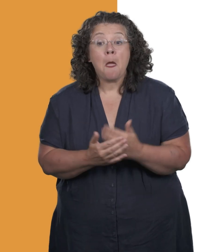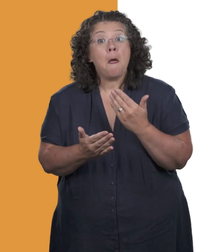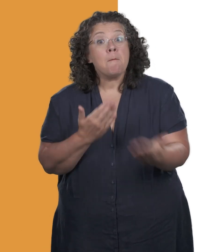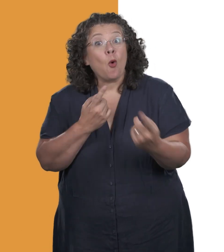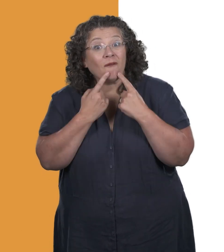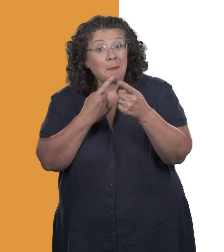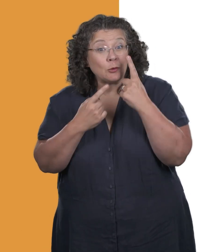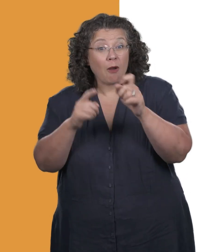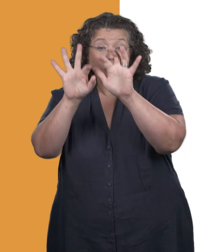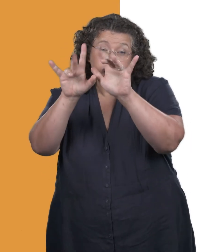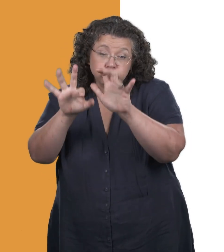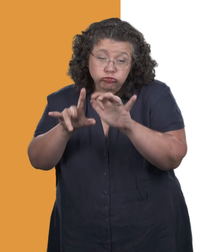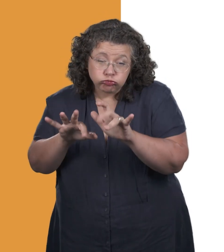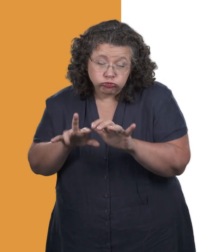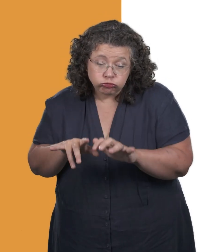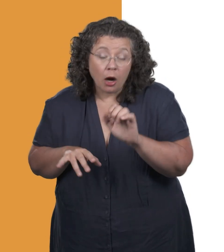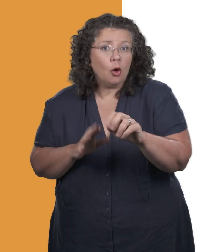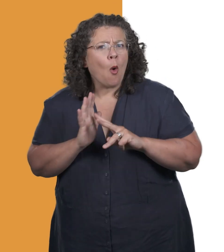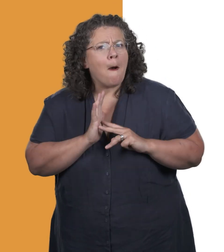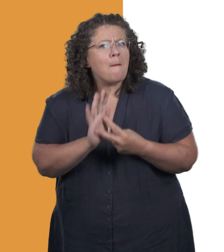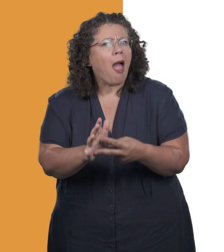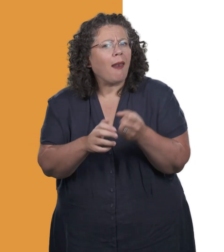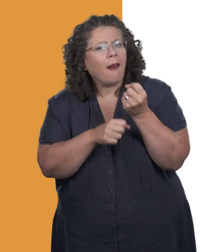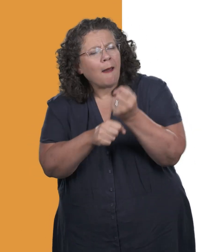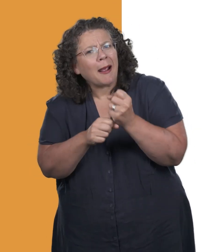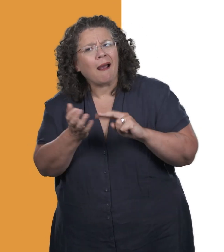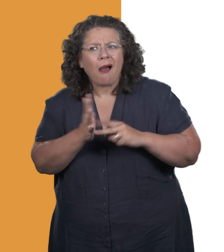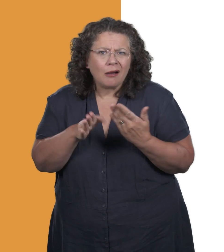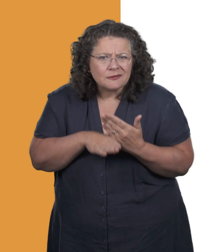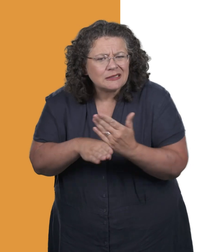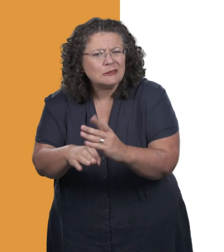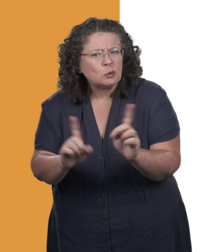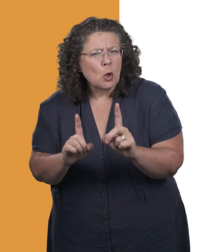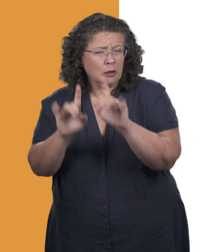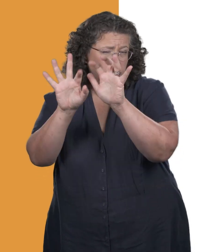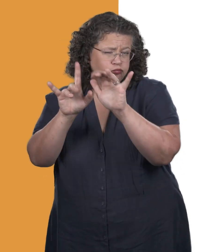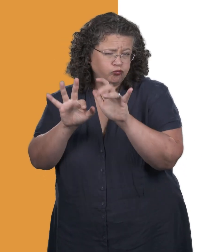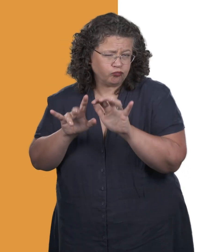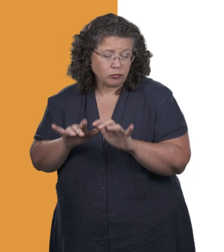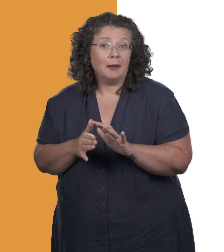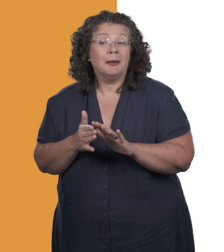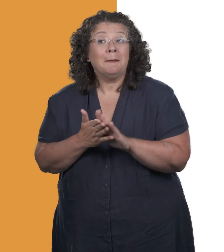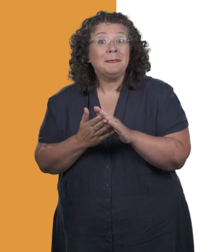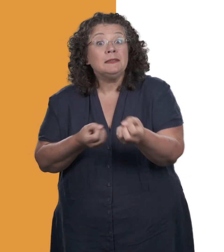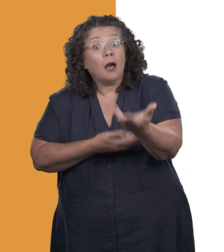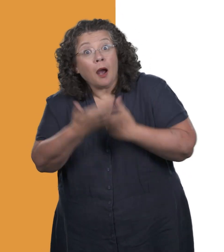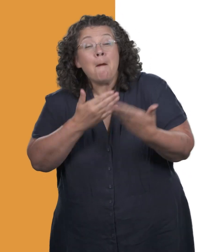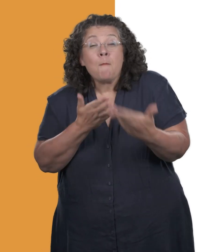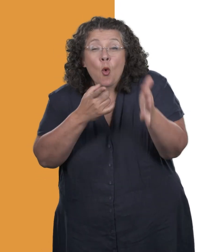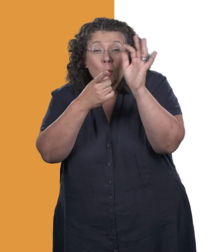The more detailed information you are able to provide about your planned campaigning activities, the easier and quicker